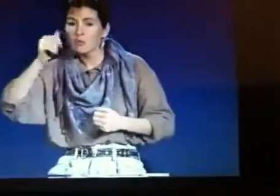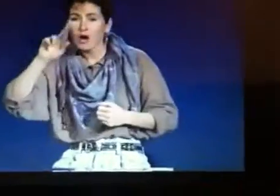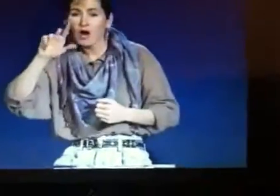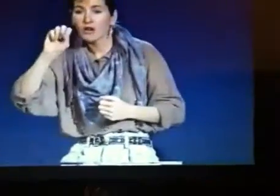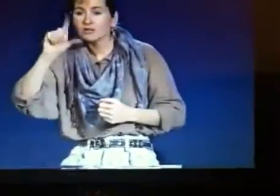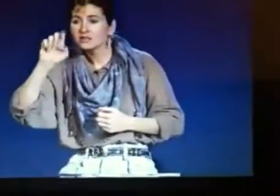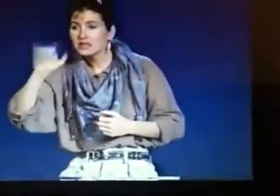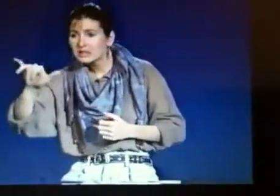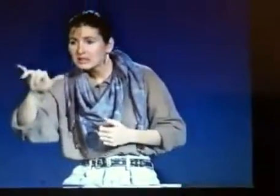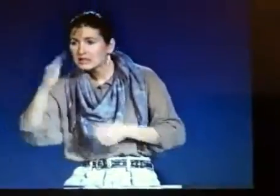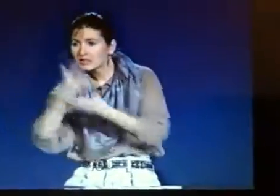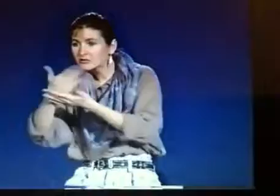more thick and more thick.